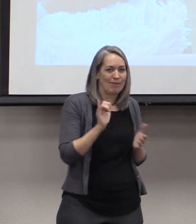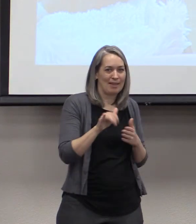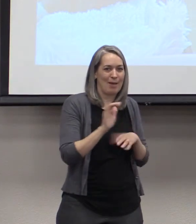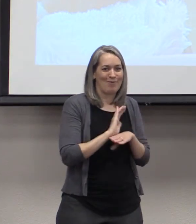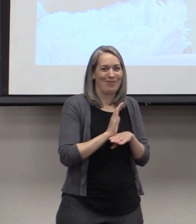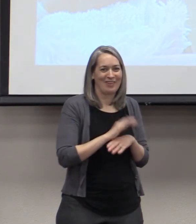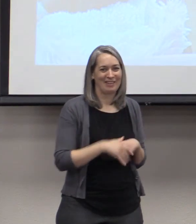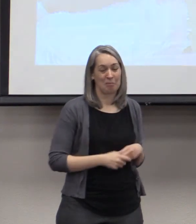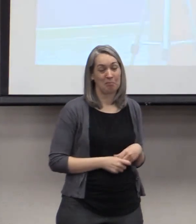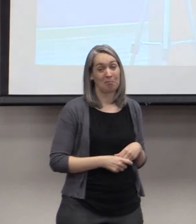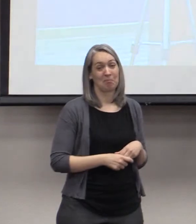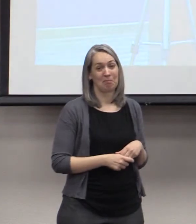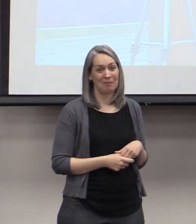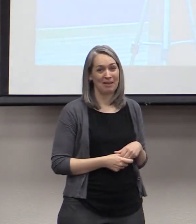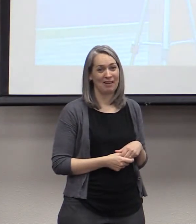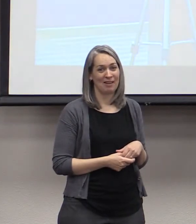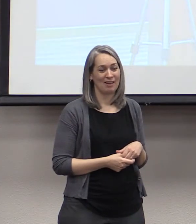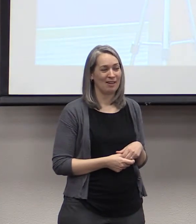And